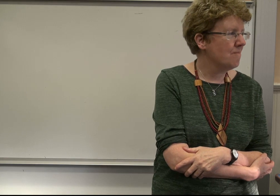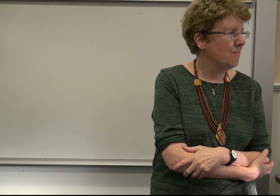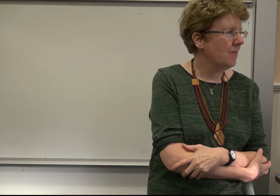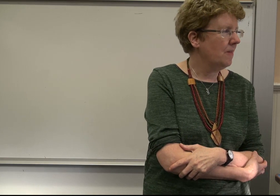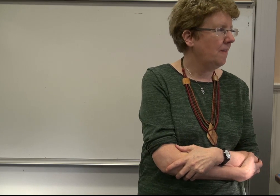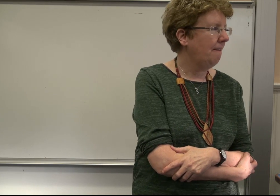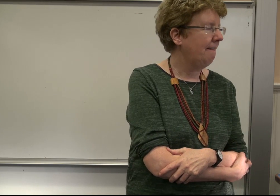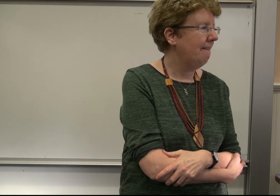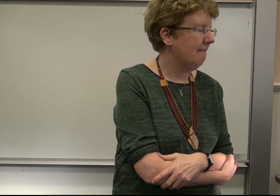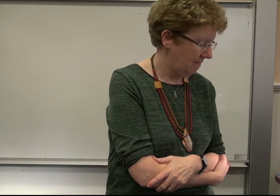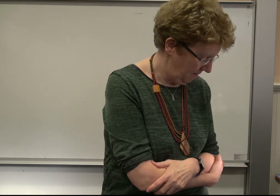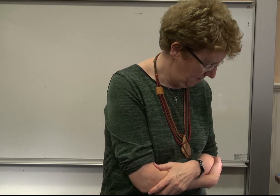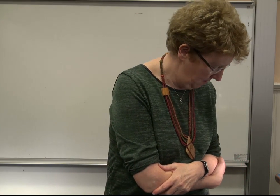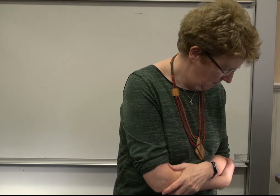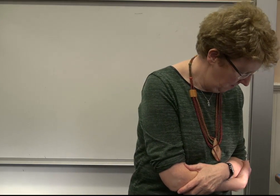All right. Okay.